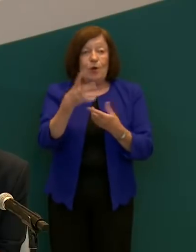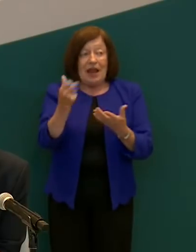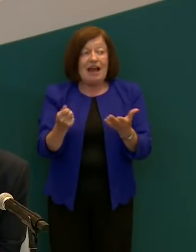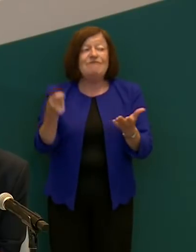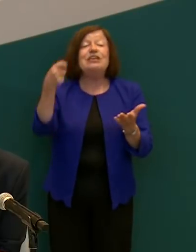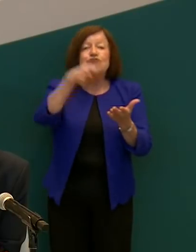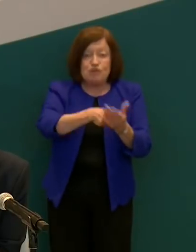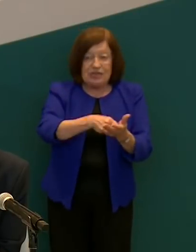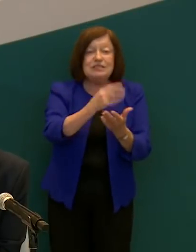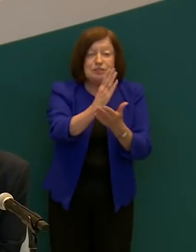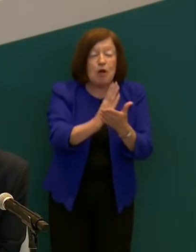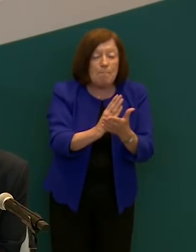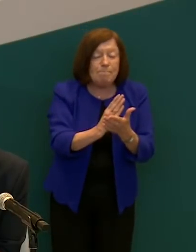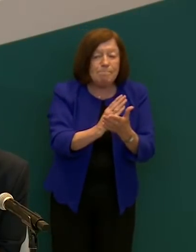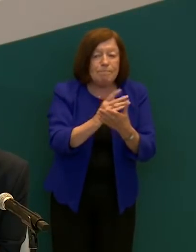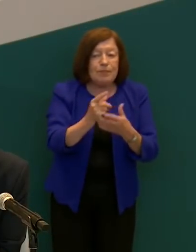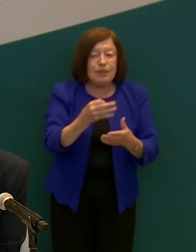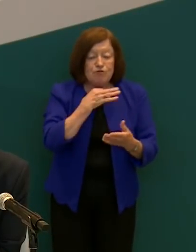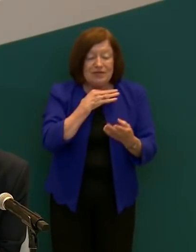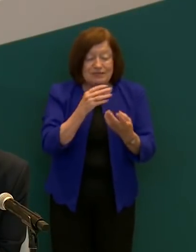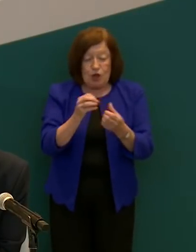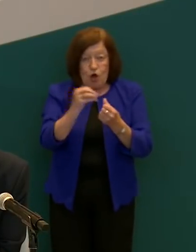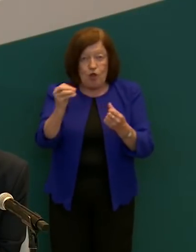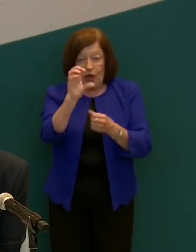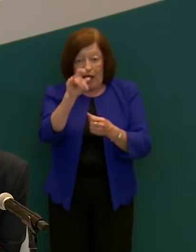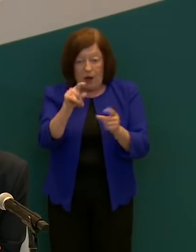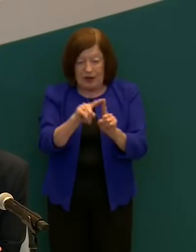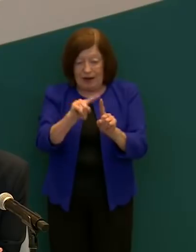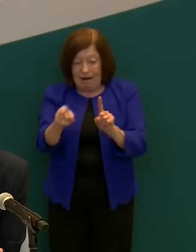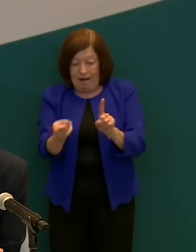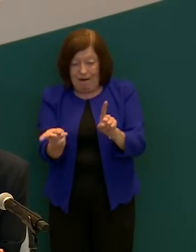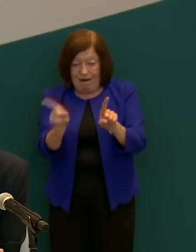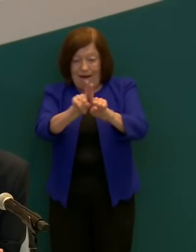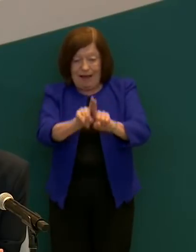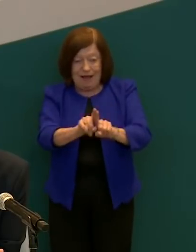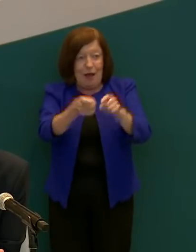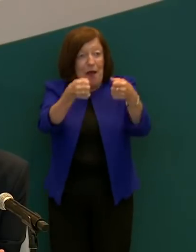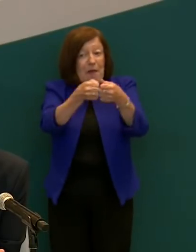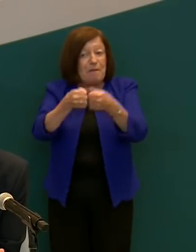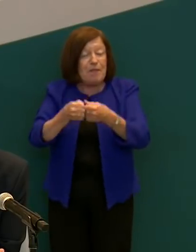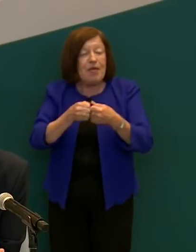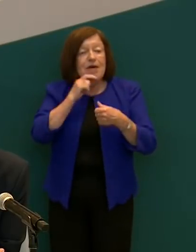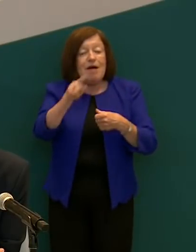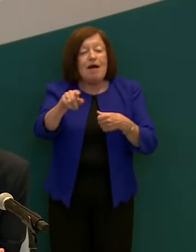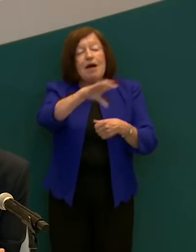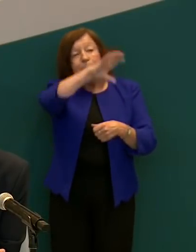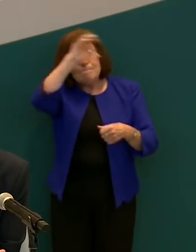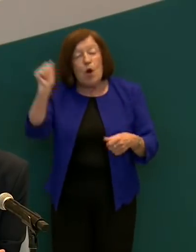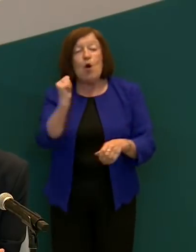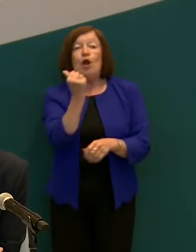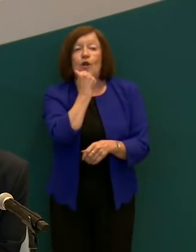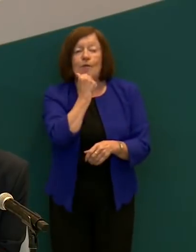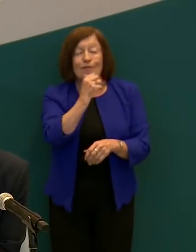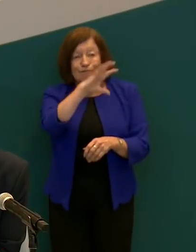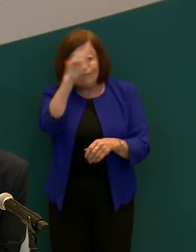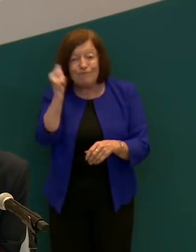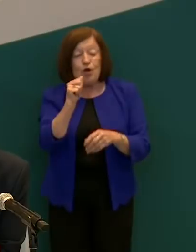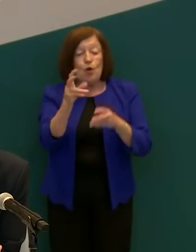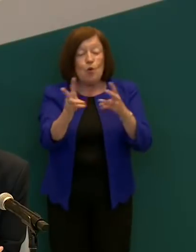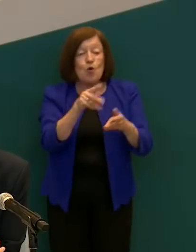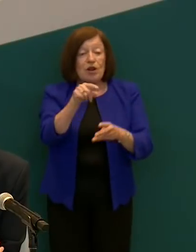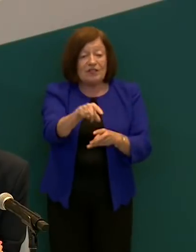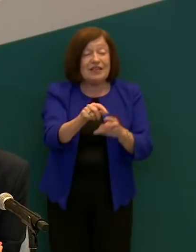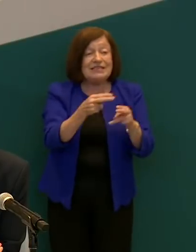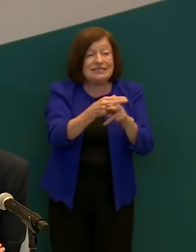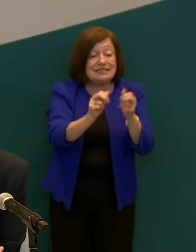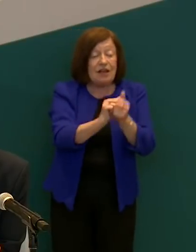some extent the risk in adjacent counties. But given that the vast majority of people working in these